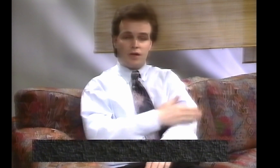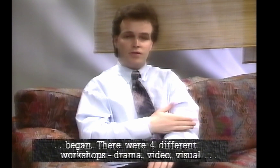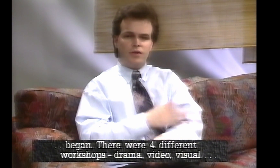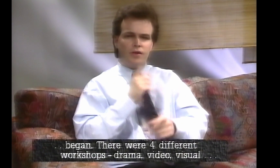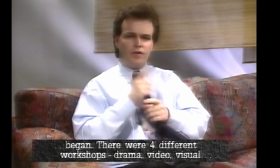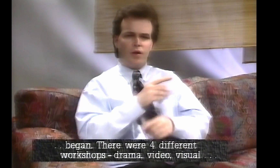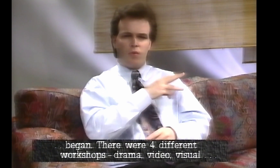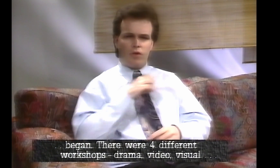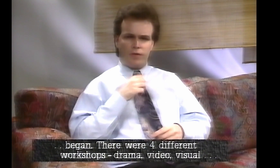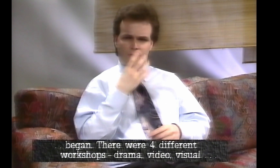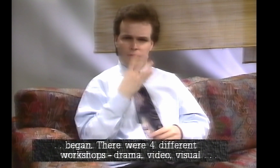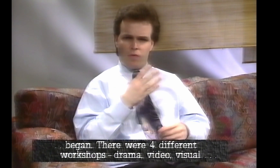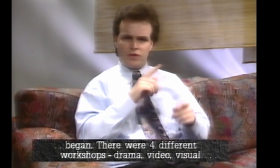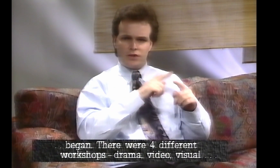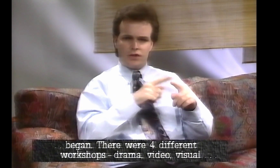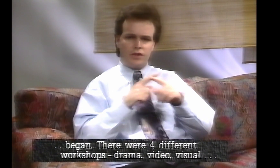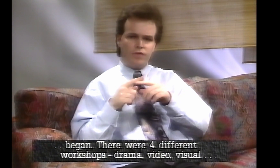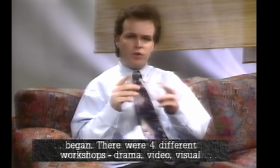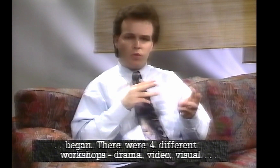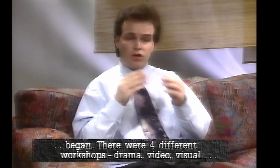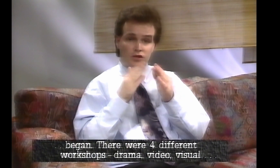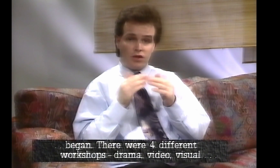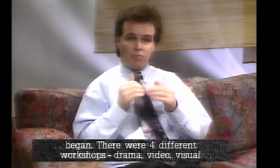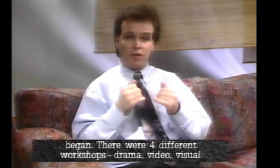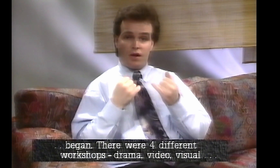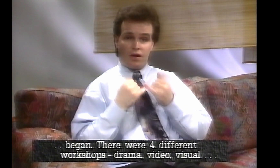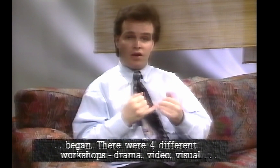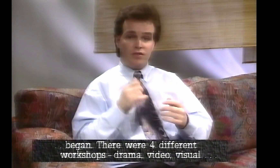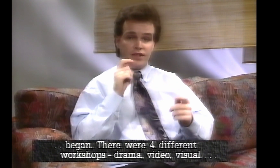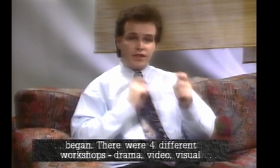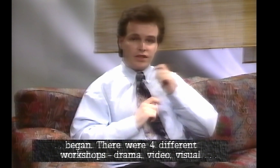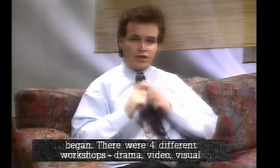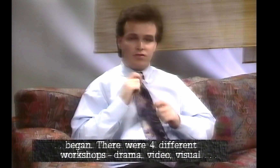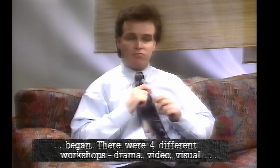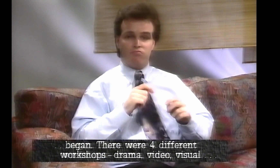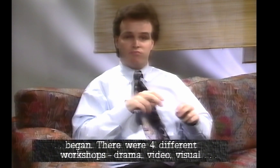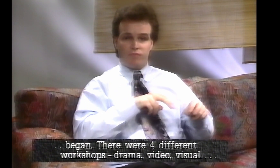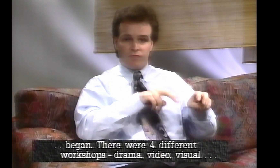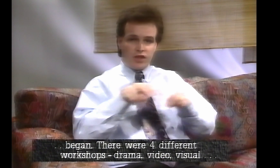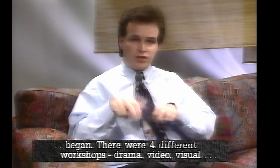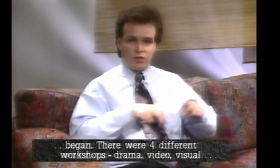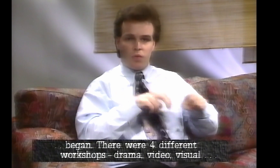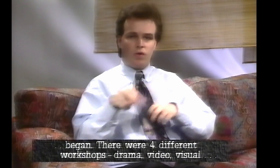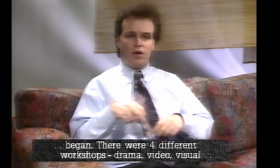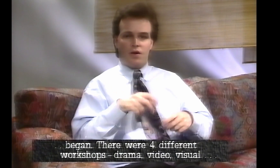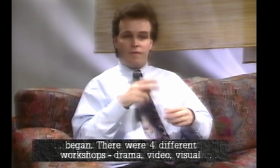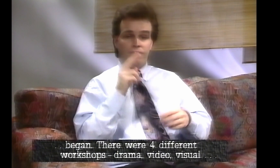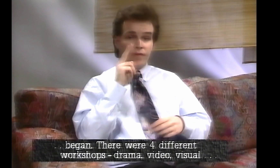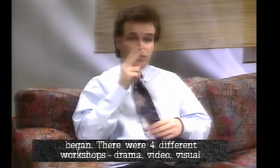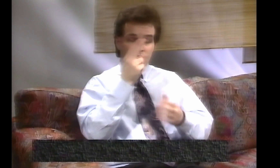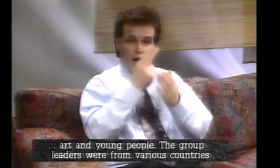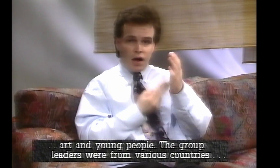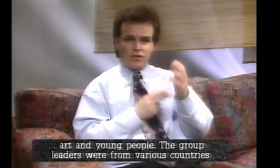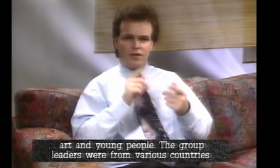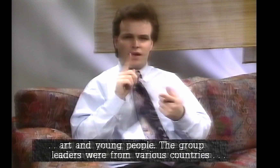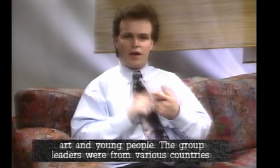They need to know about deaf culture. So my job is to travel around and bring back all kinds of information to encourage them to learn